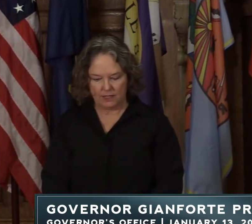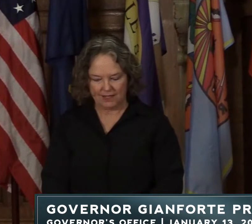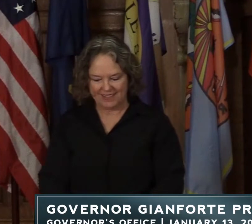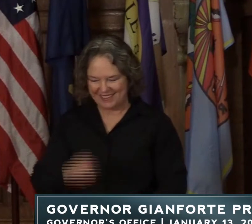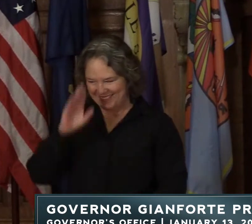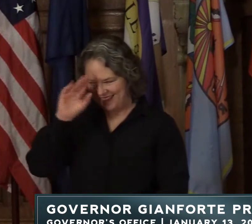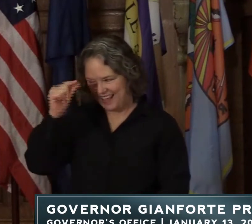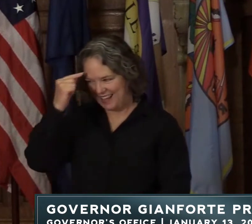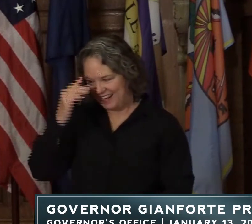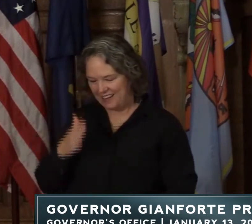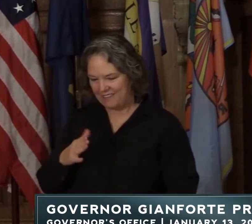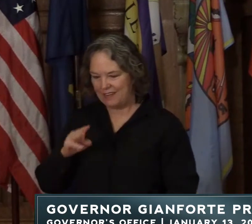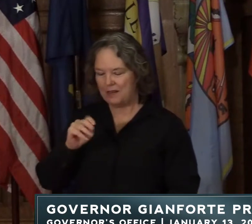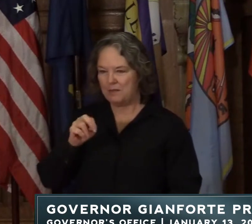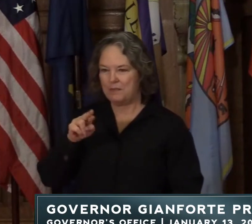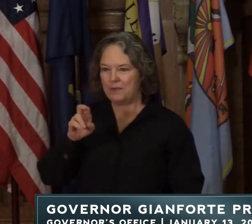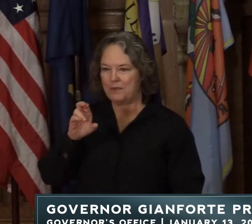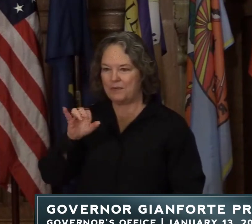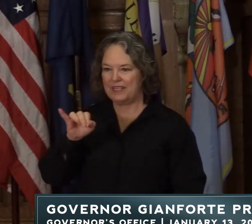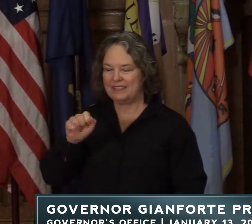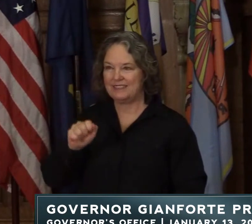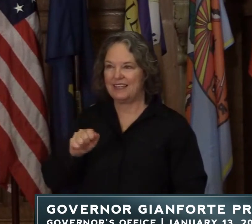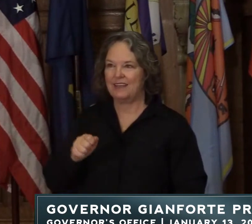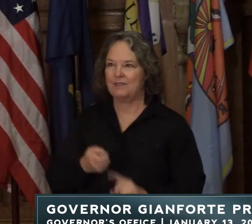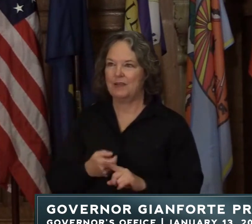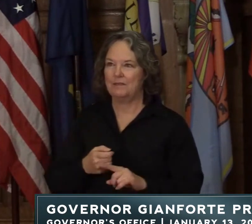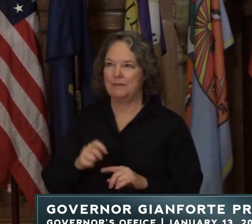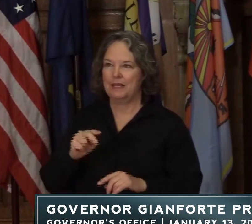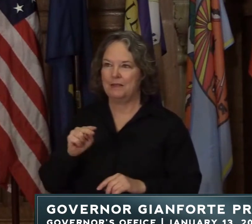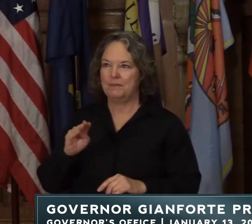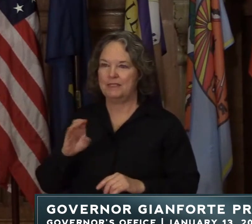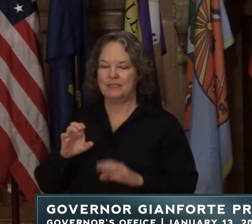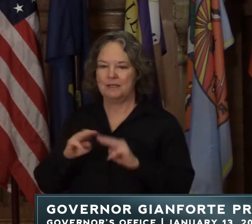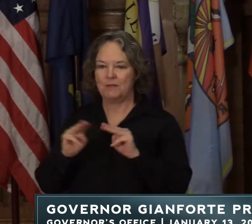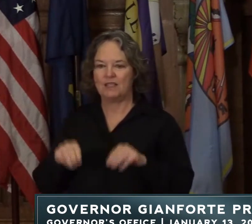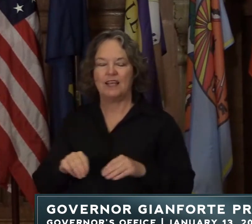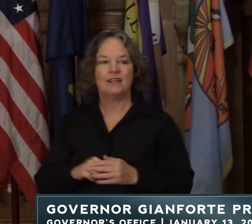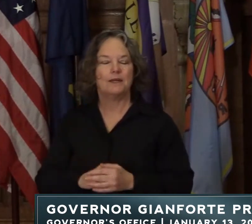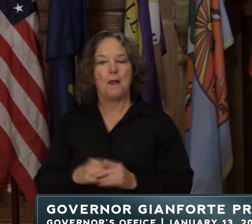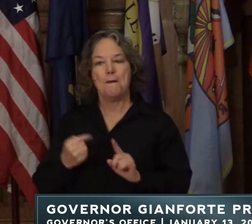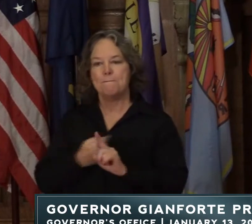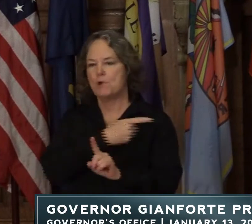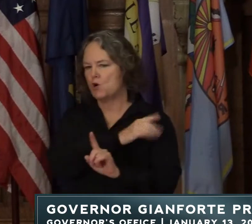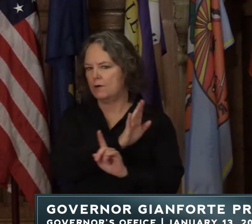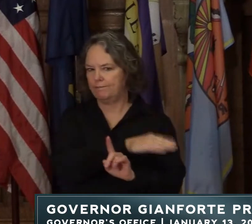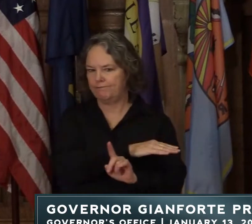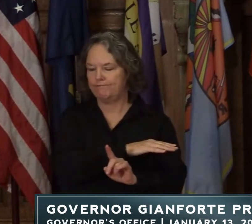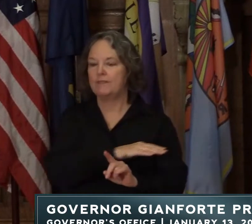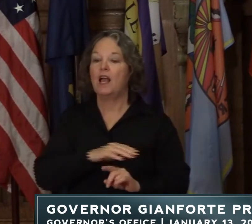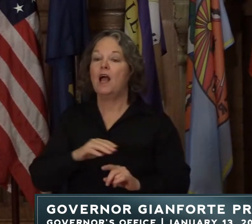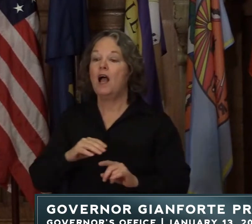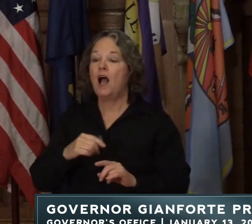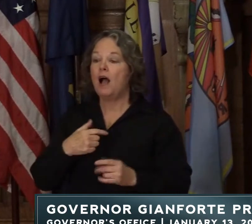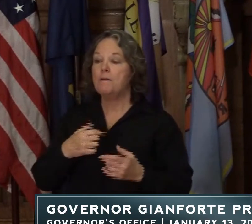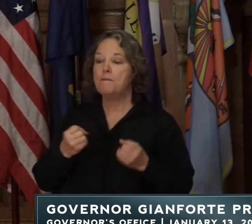Hi, Governor Gianforte. It's Maritza again from NBC Montana. I've had, off the subject of COVID for a second, I've had a lot of people reach out